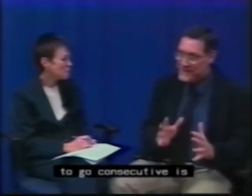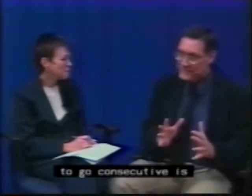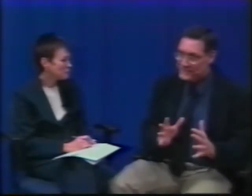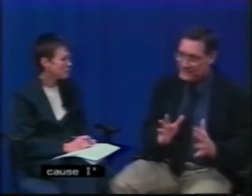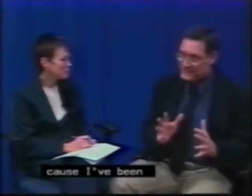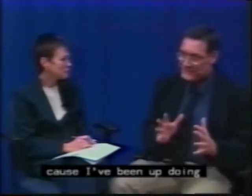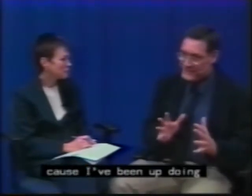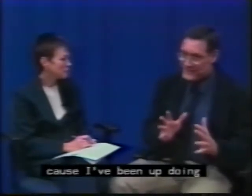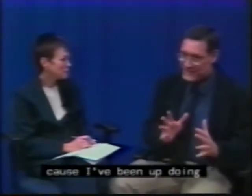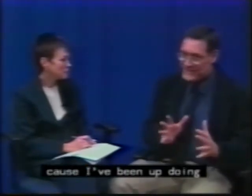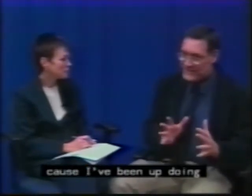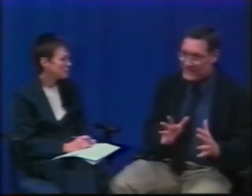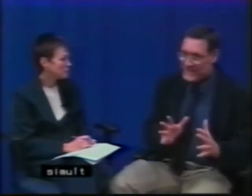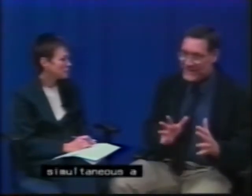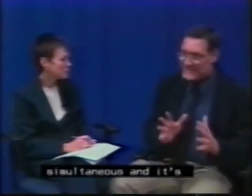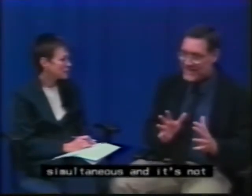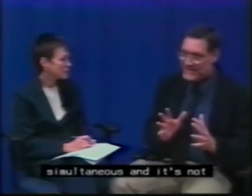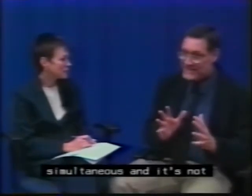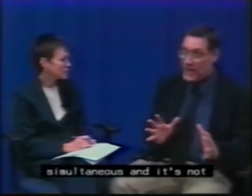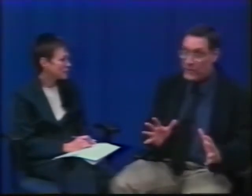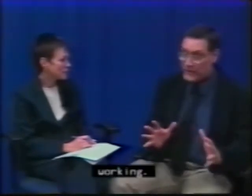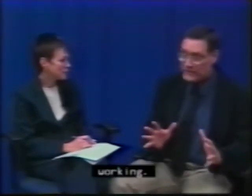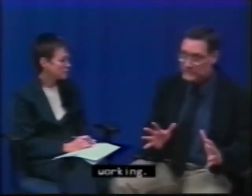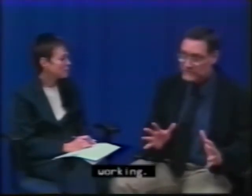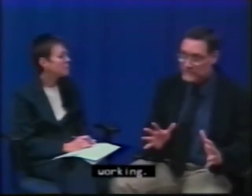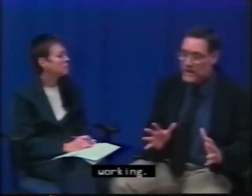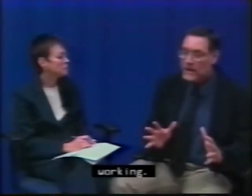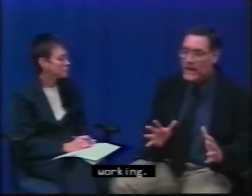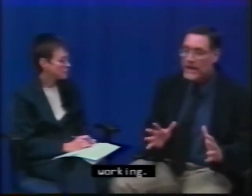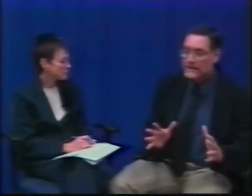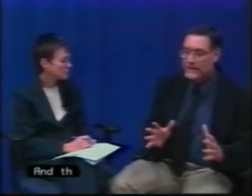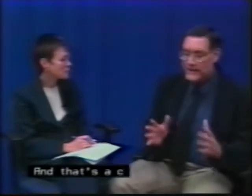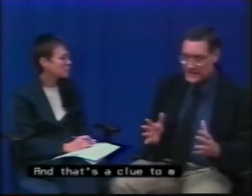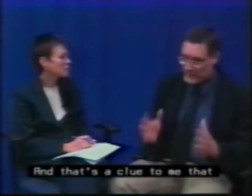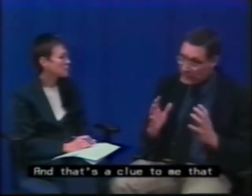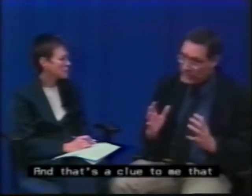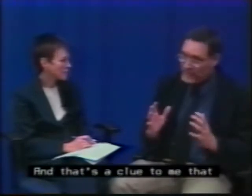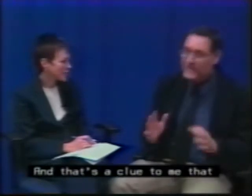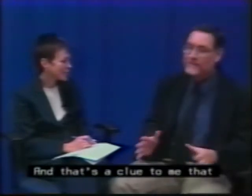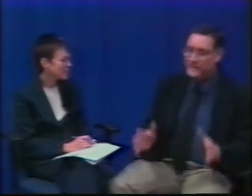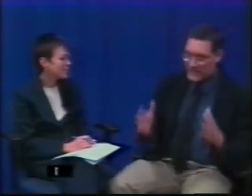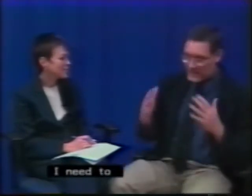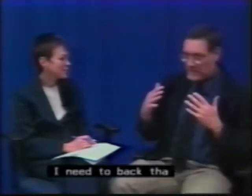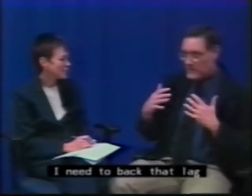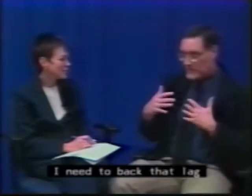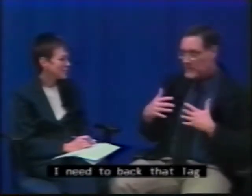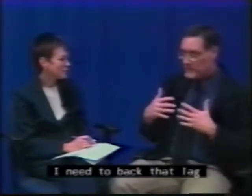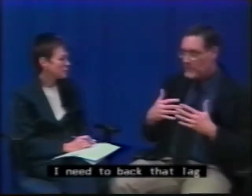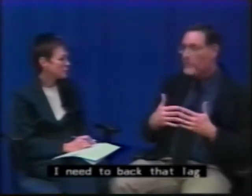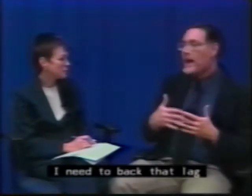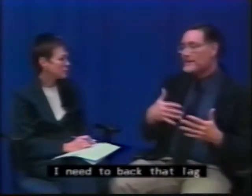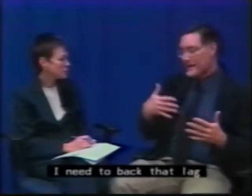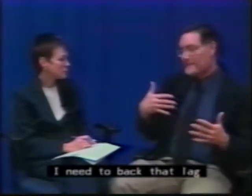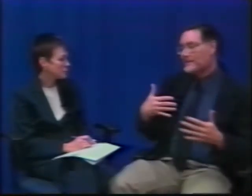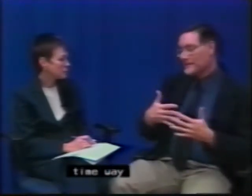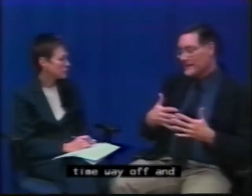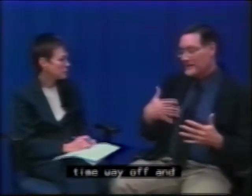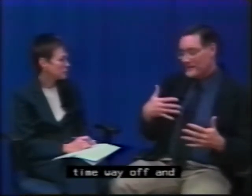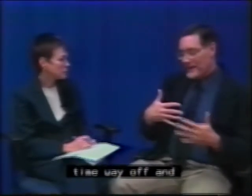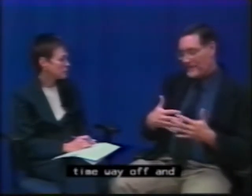up doing simultaneous and it's not working. Mm-hmm. And that's a clue to me that I need to back that